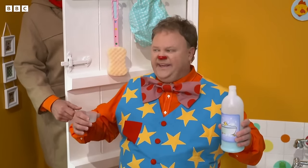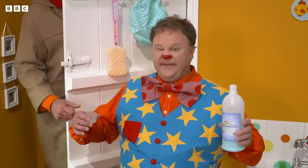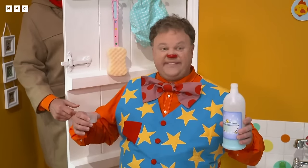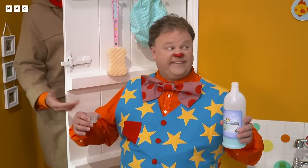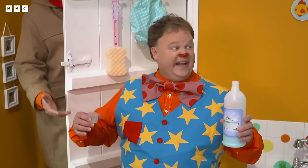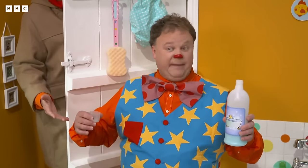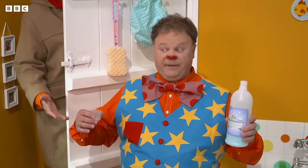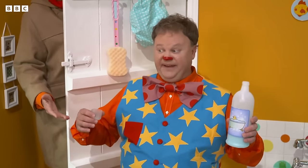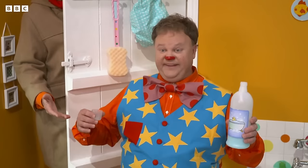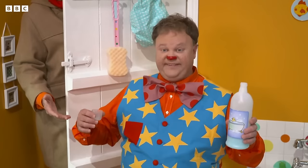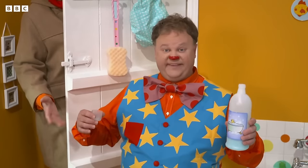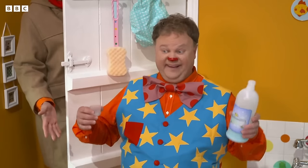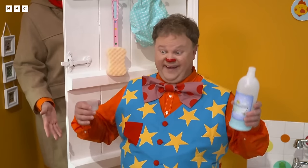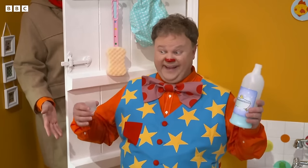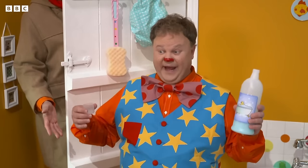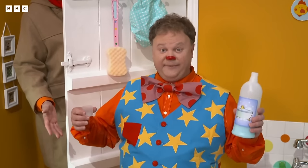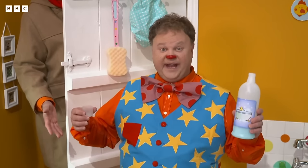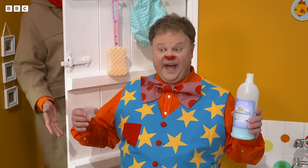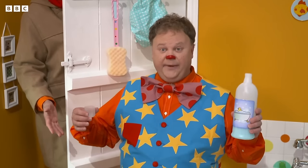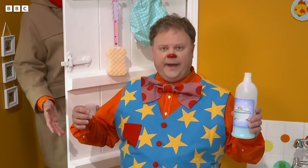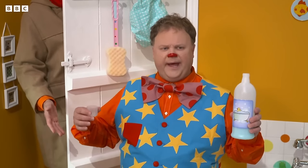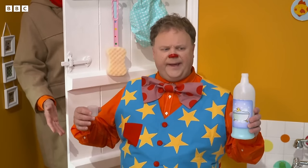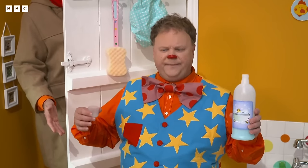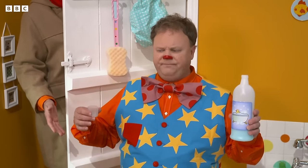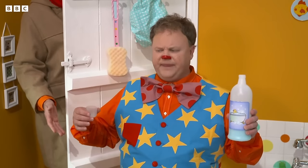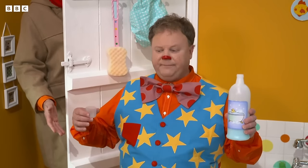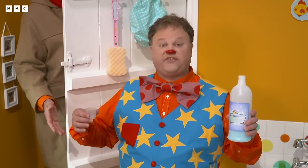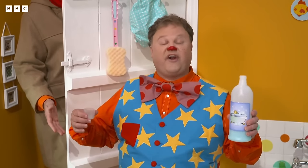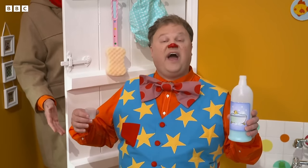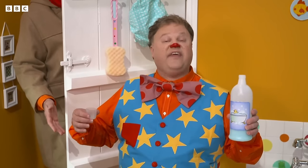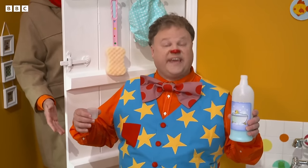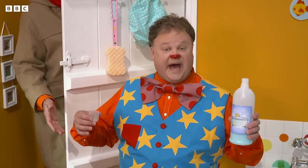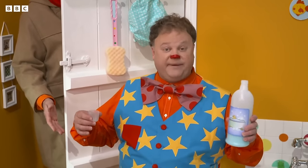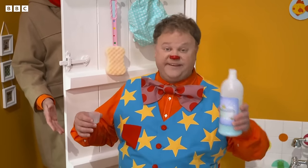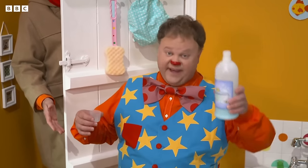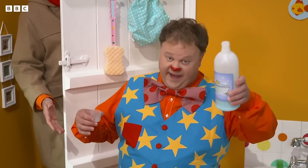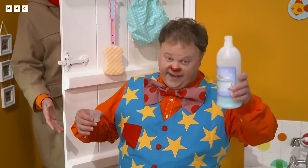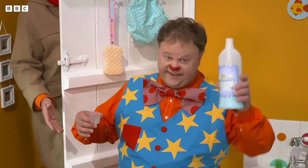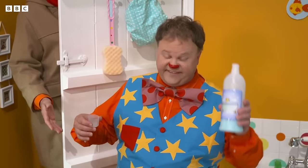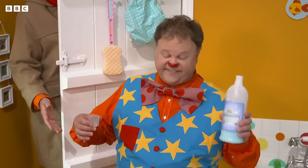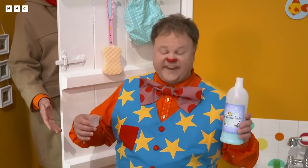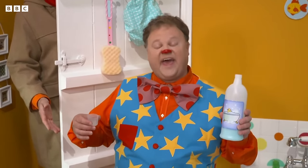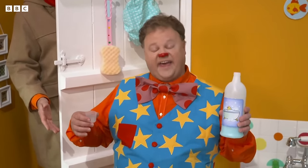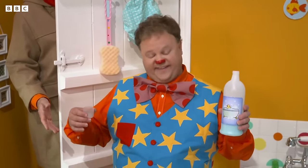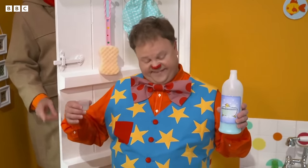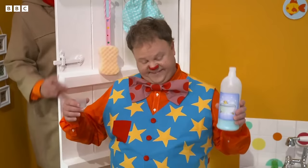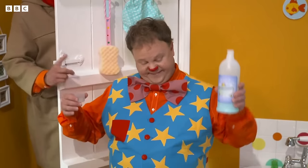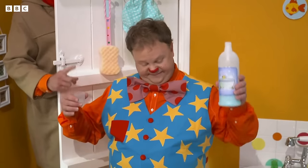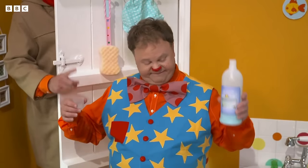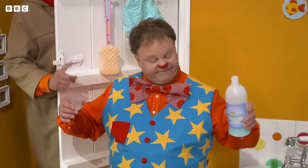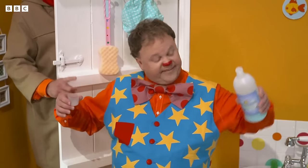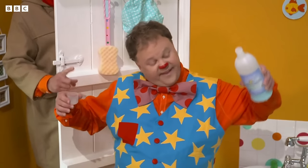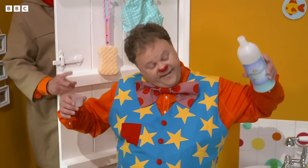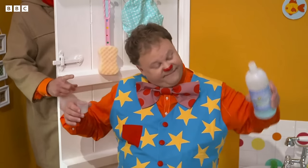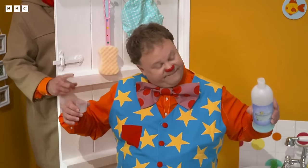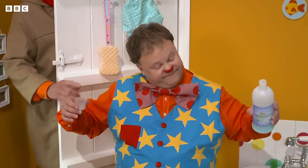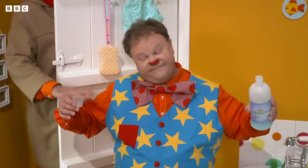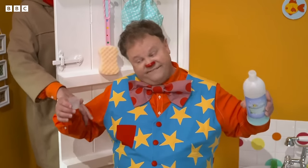Your slippers? I don't know. Try the cupboard under the stairs. Oh, yeah, good